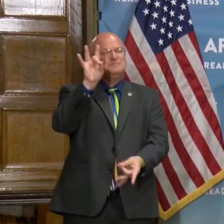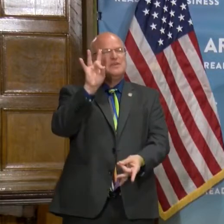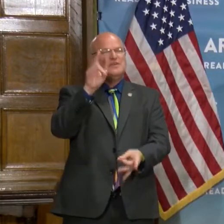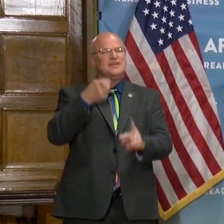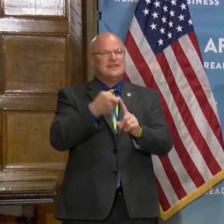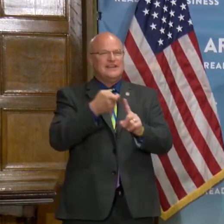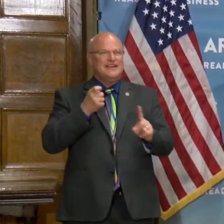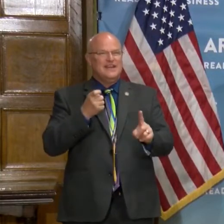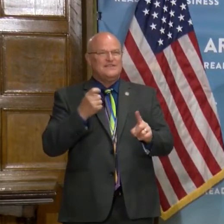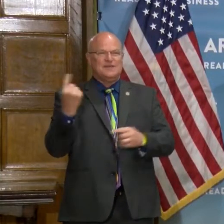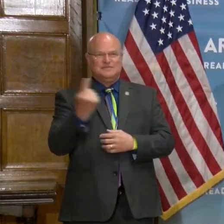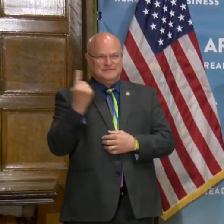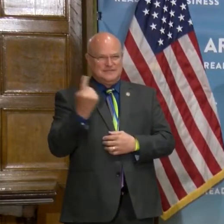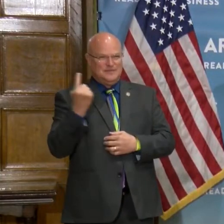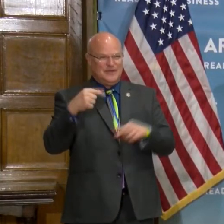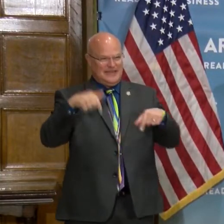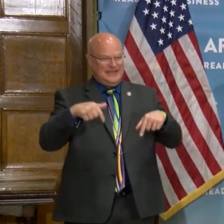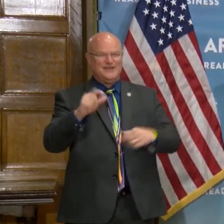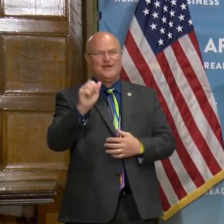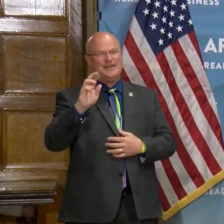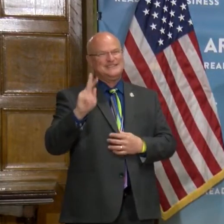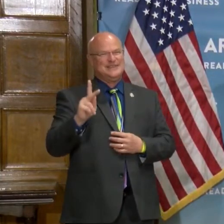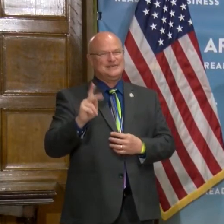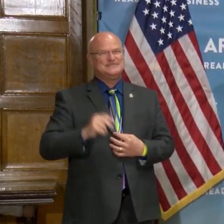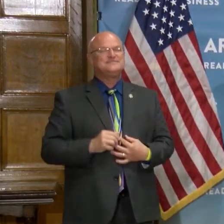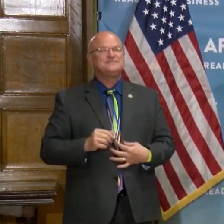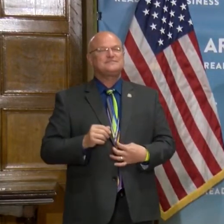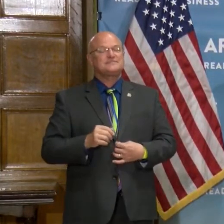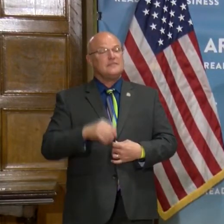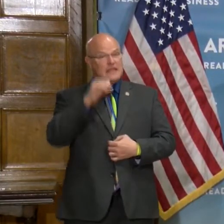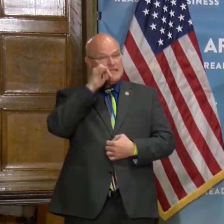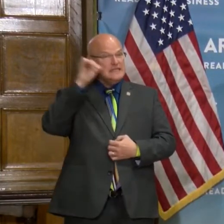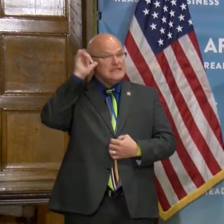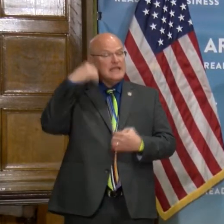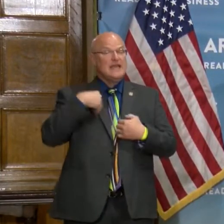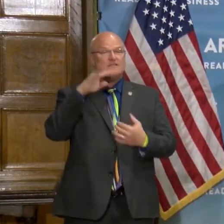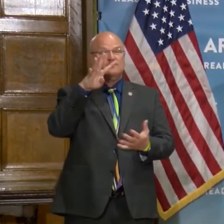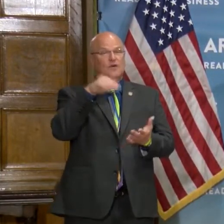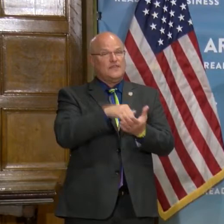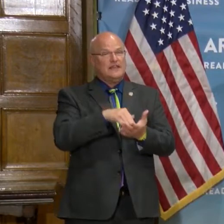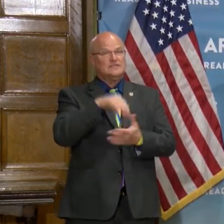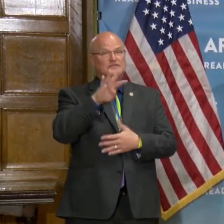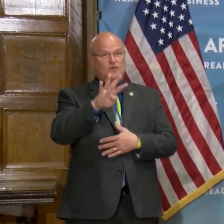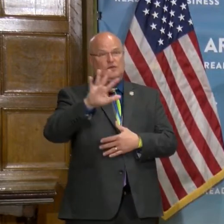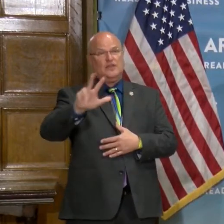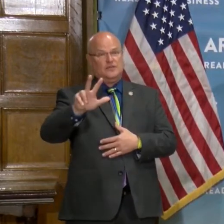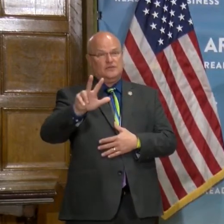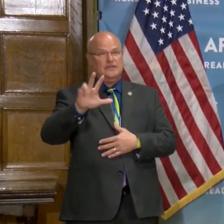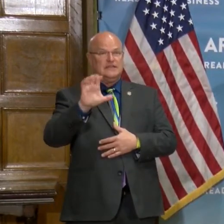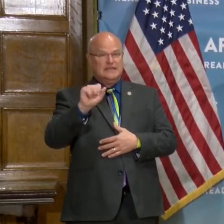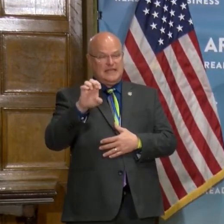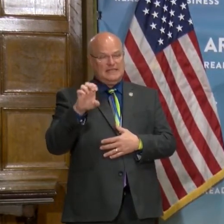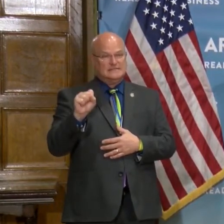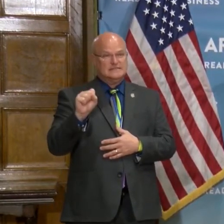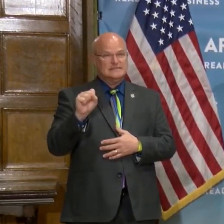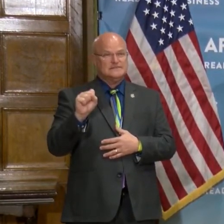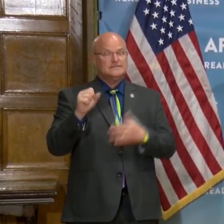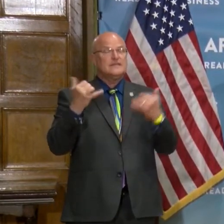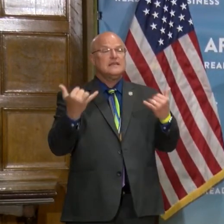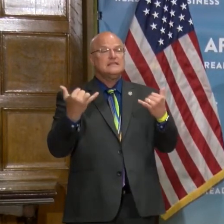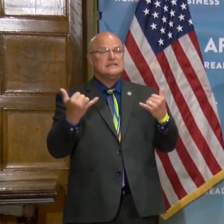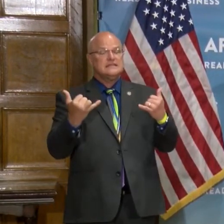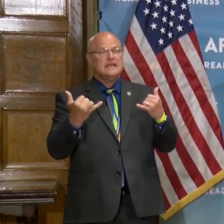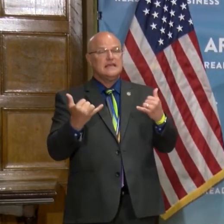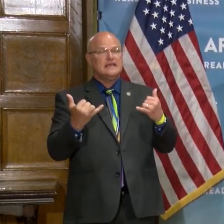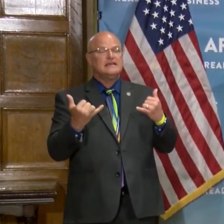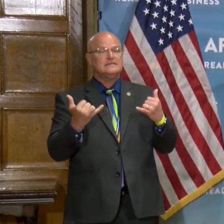from someone in Arkansas. Yesterday we had 4,043 cases. Today